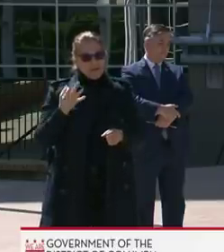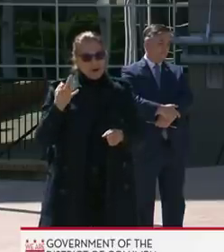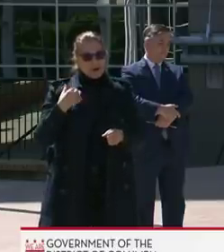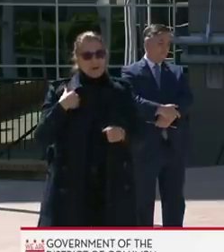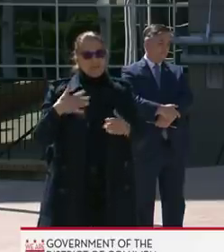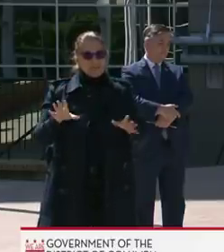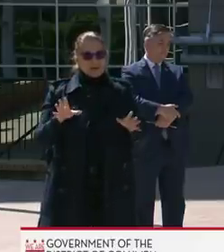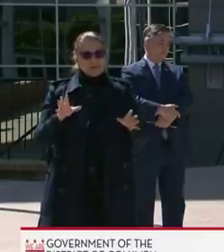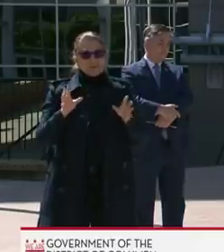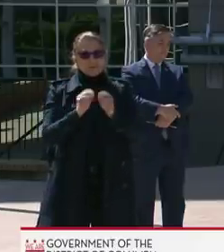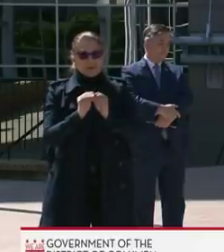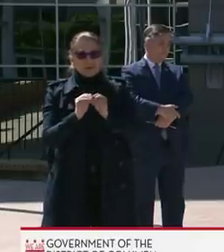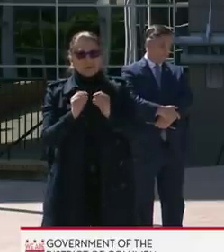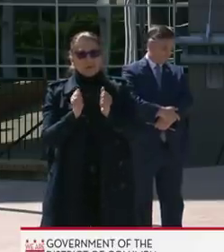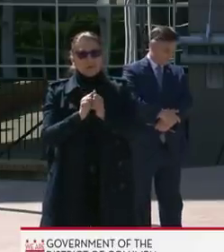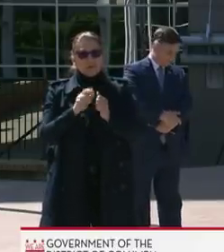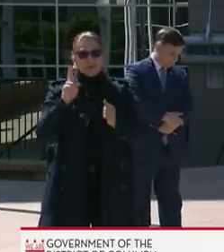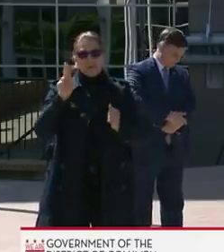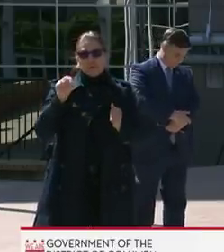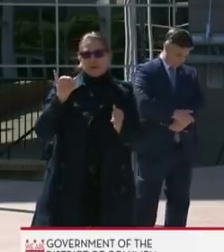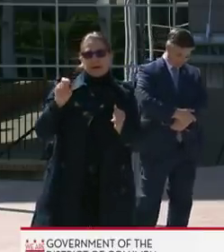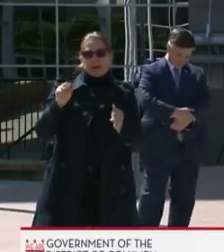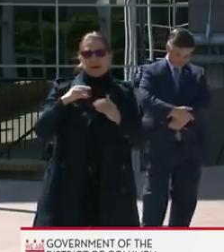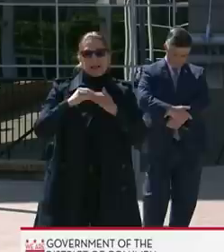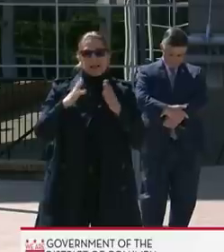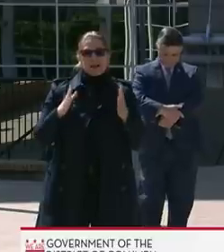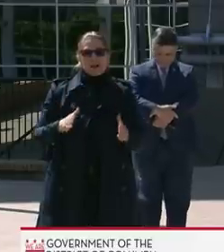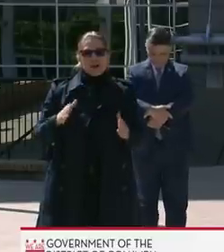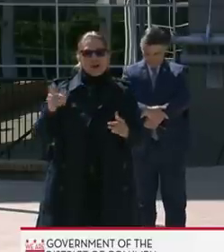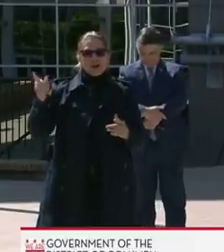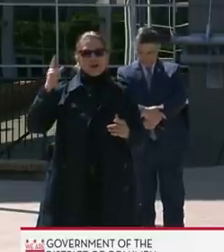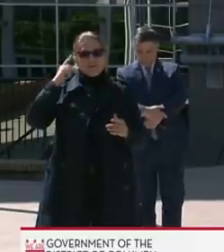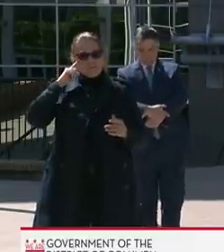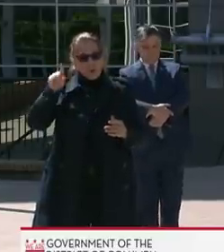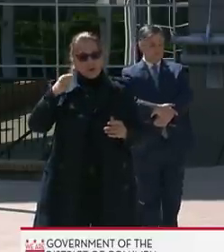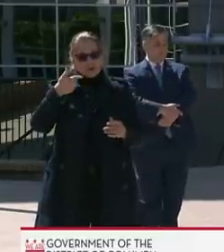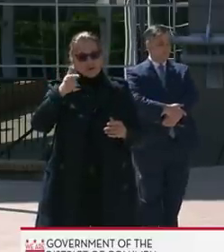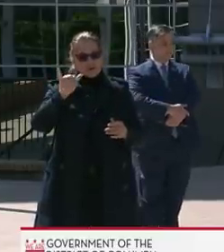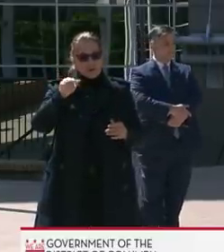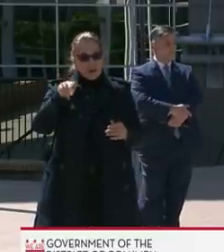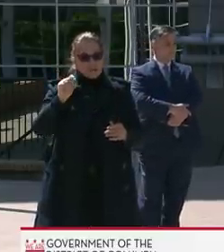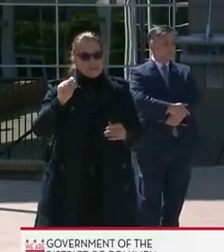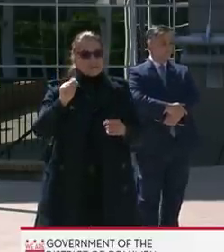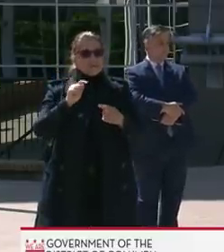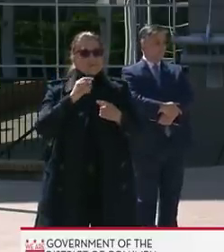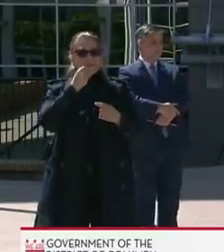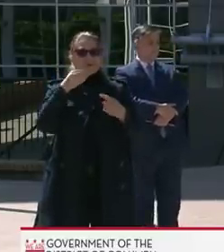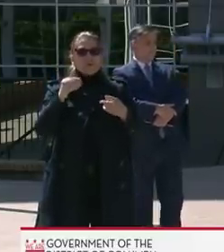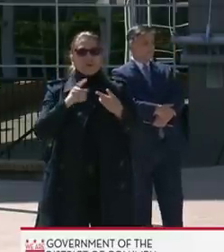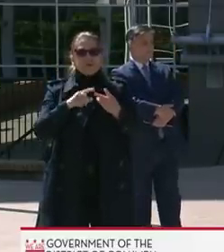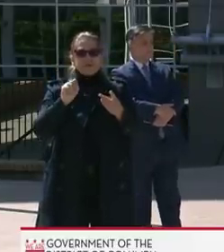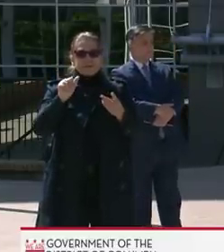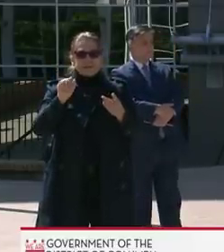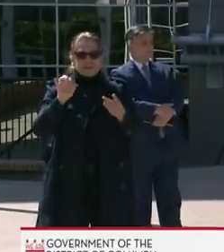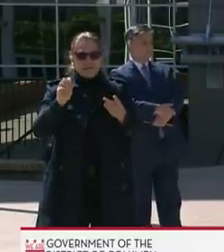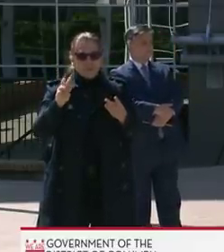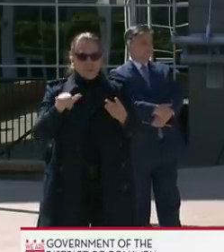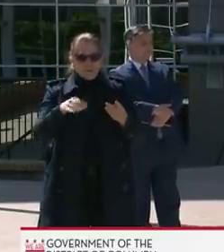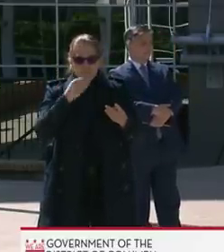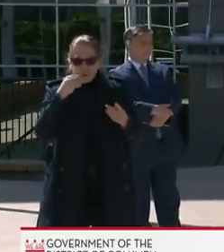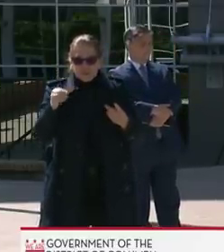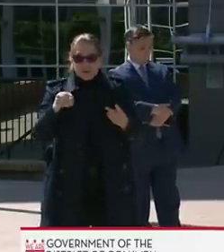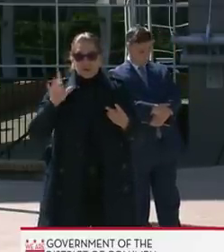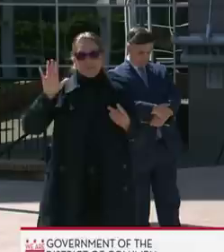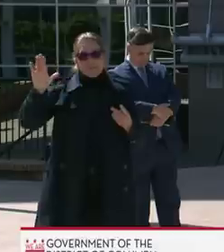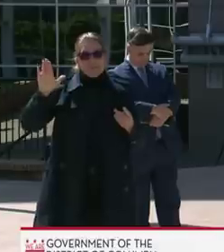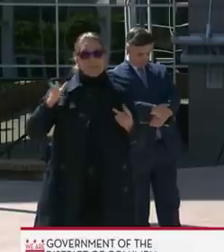unionized workers for Giant and Safeway. And one of their biggest concerns was trying to get access to testing. Have you rethought that at